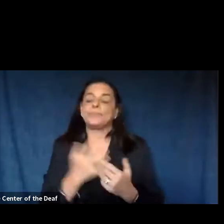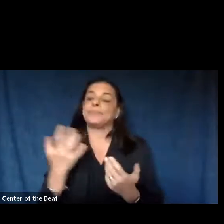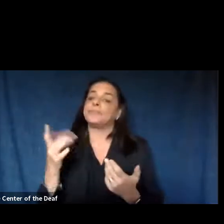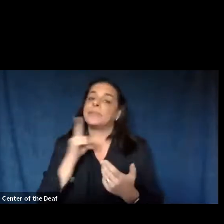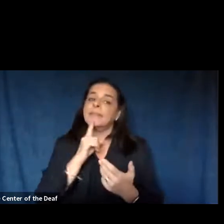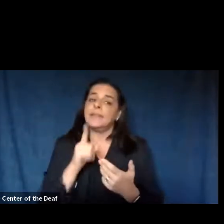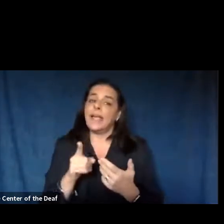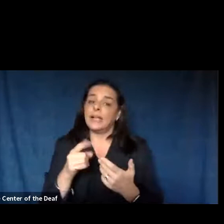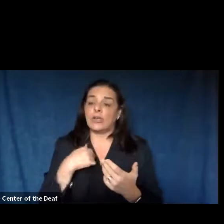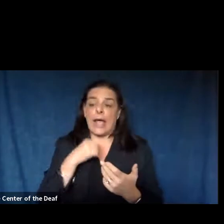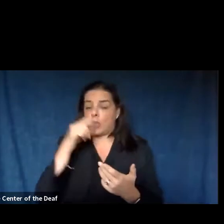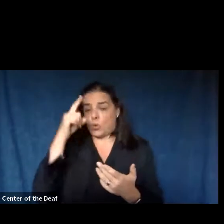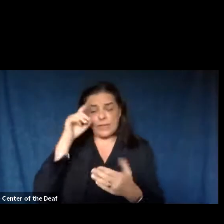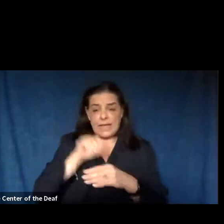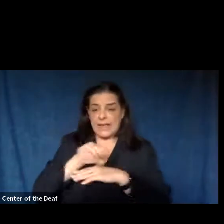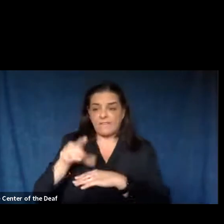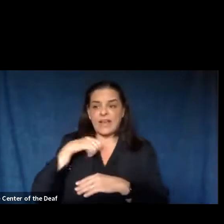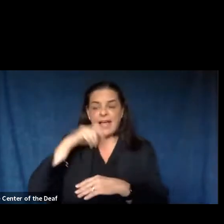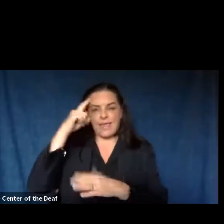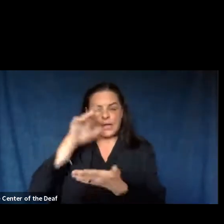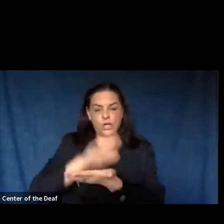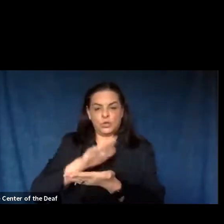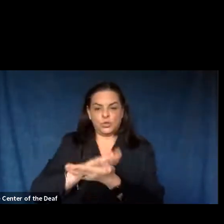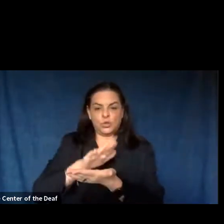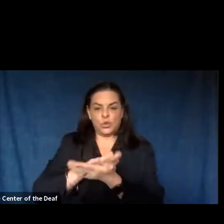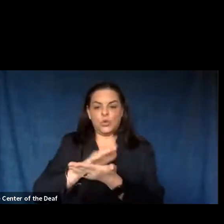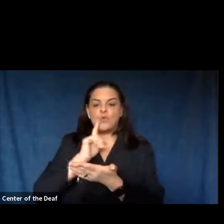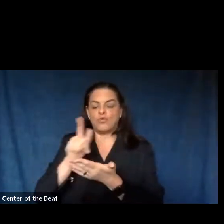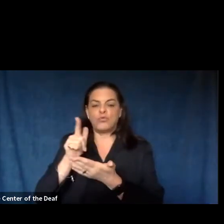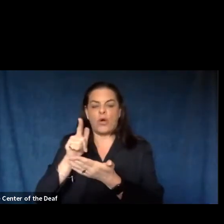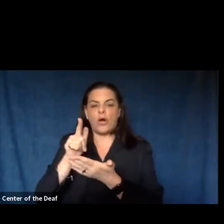Actually, I don't believe it does. I believe schools are falling under